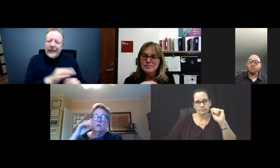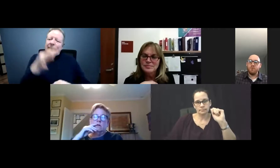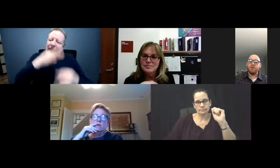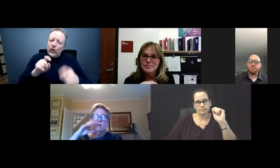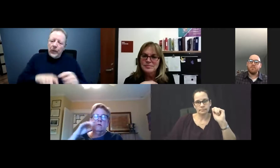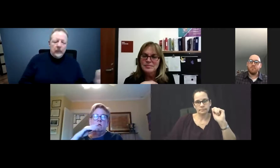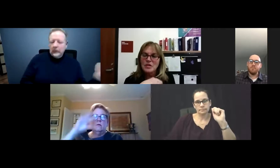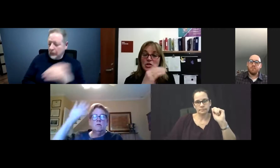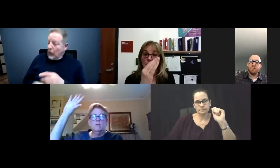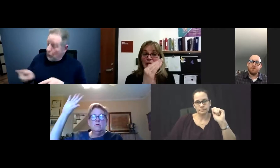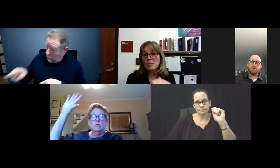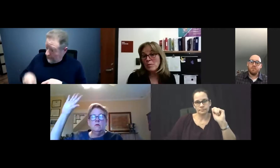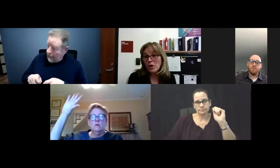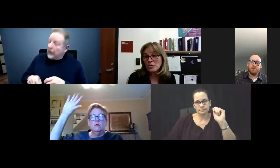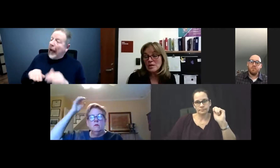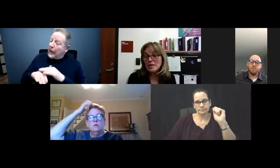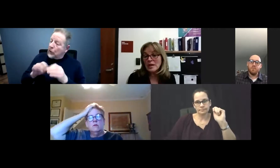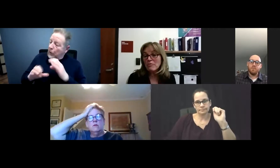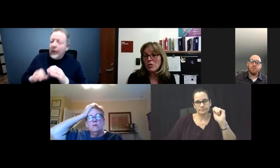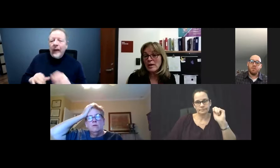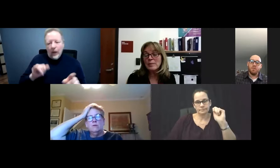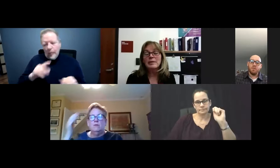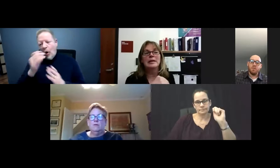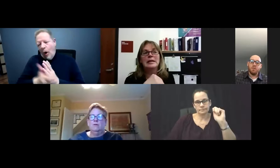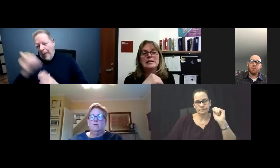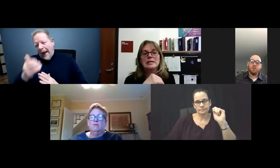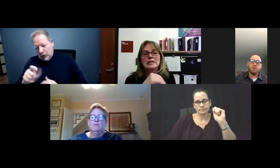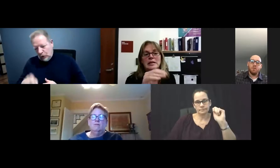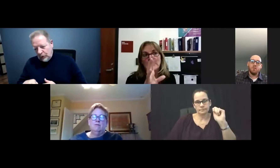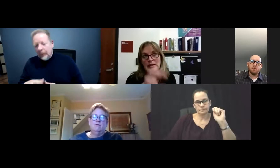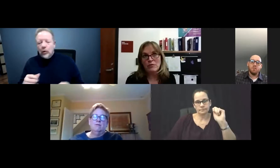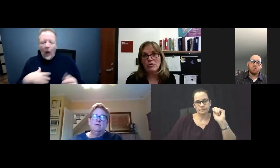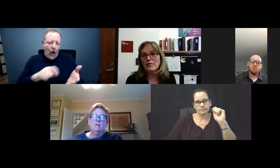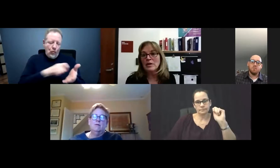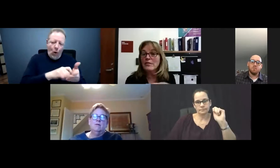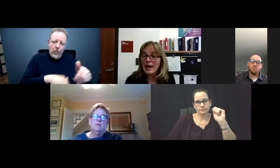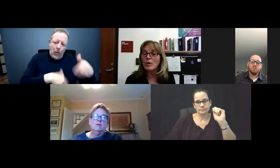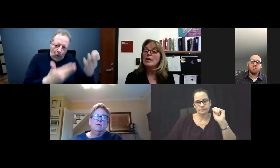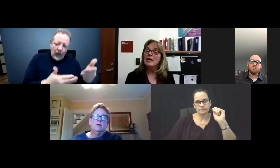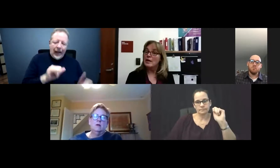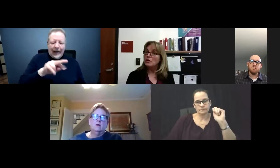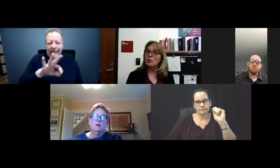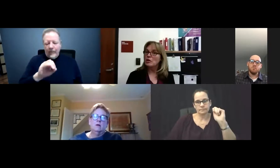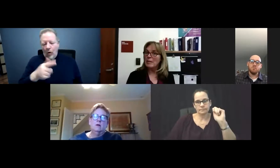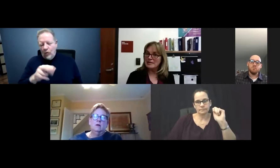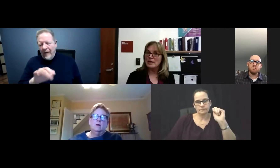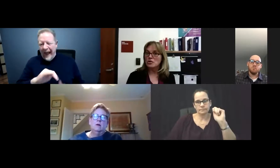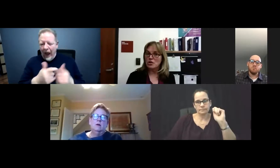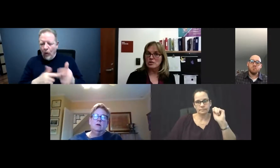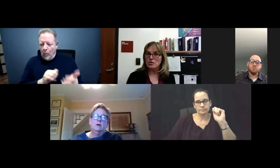Right. So I have a proposal that I wrote up and an infographic of how that, we could pass out to doctors'